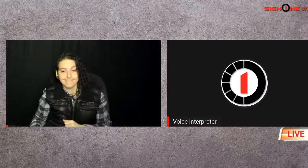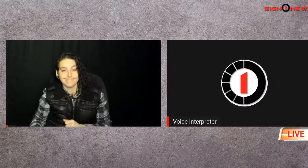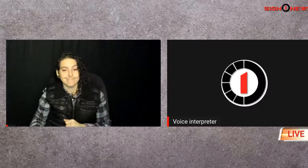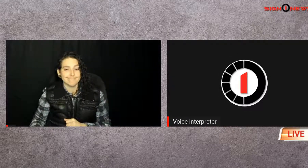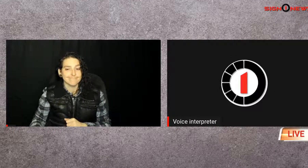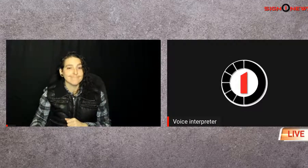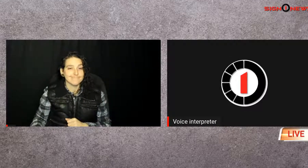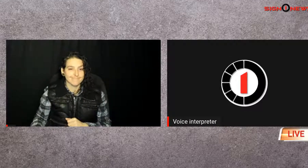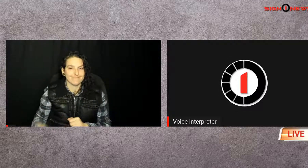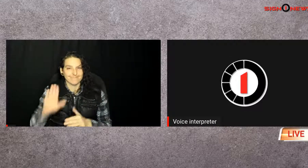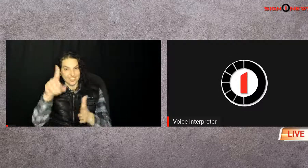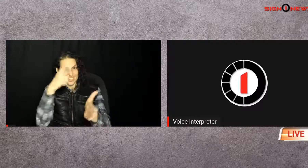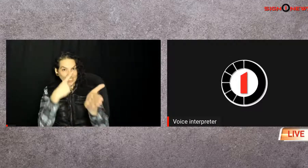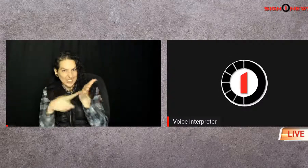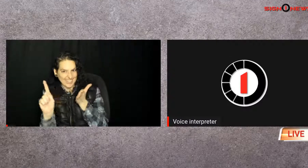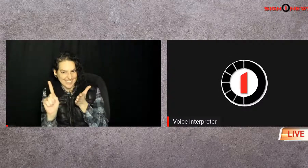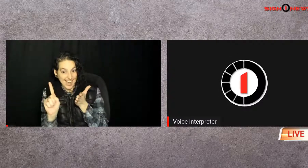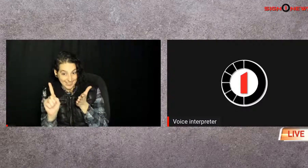Okay?